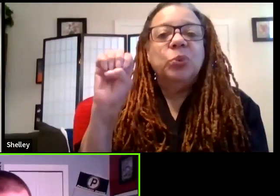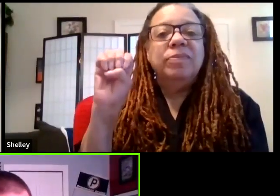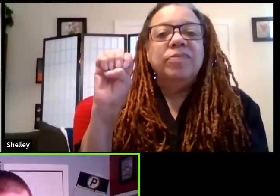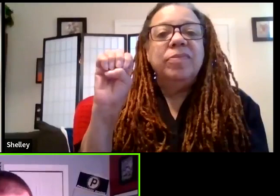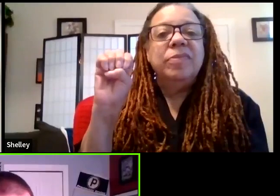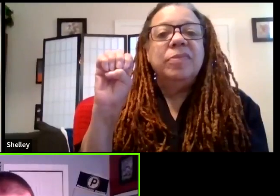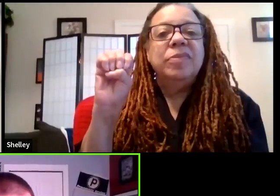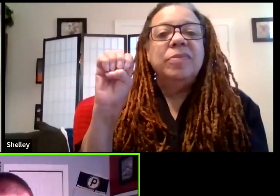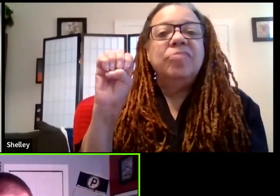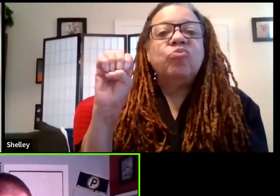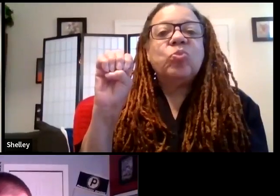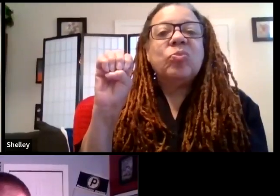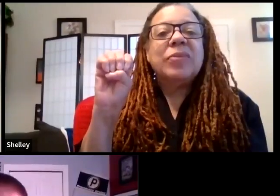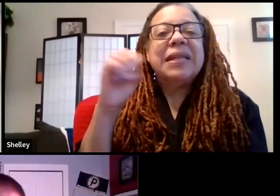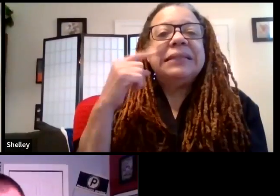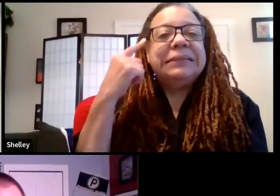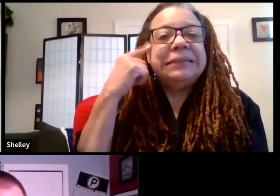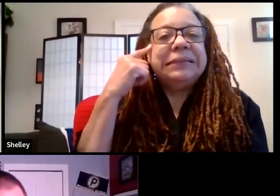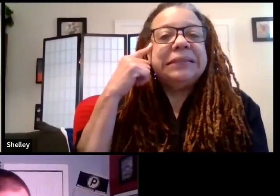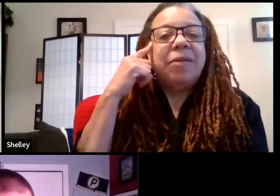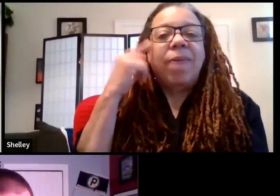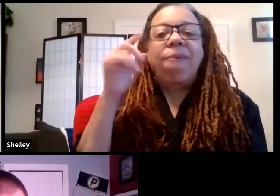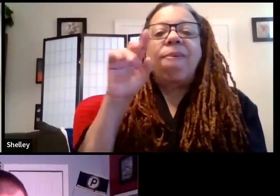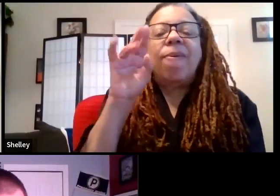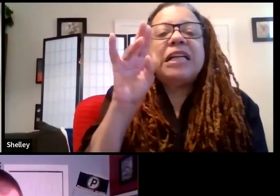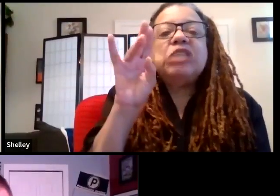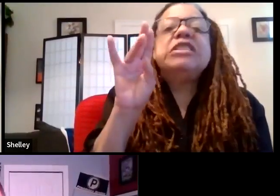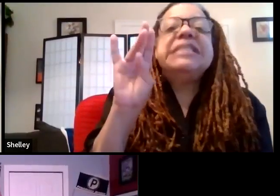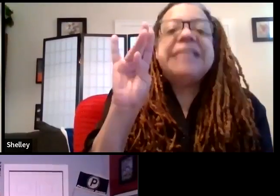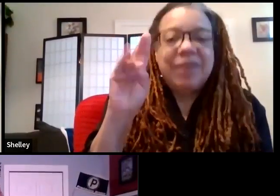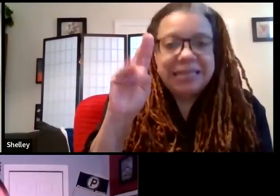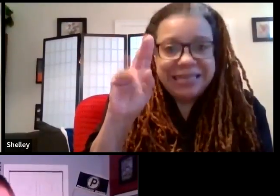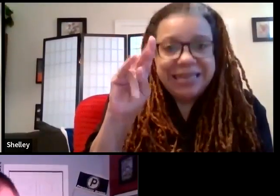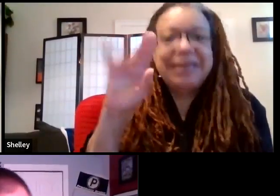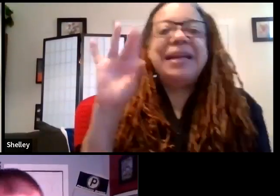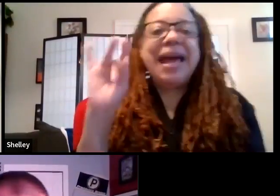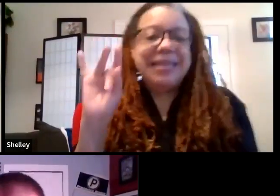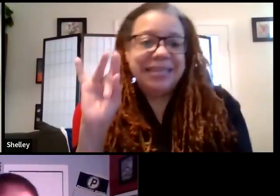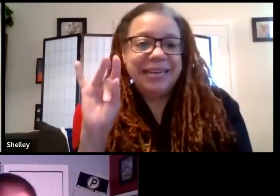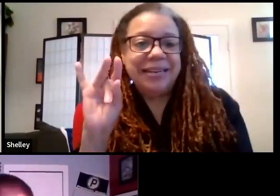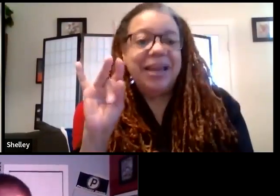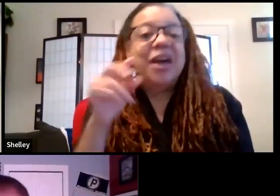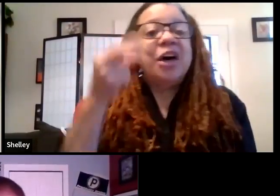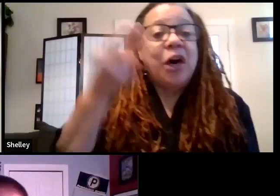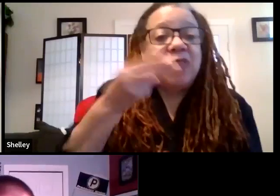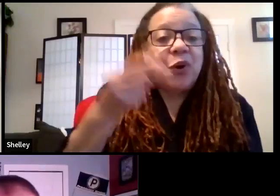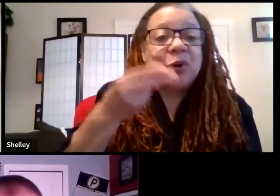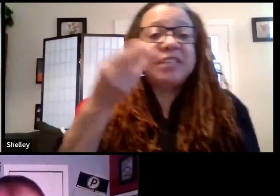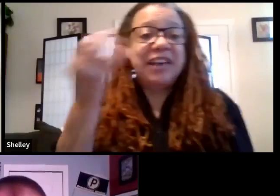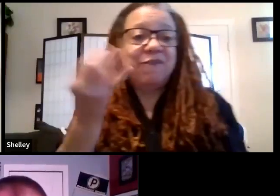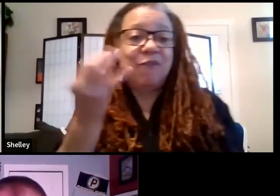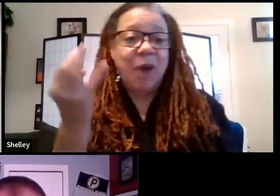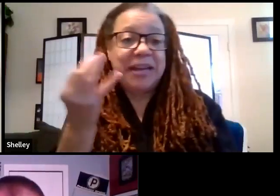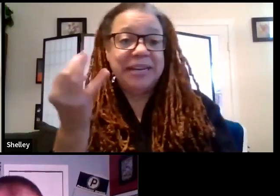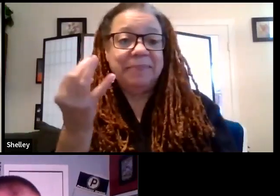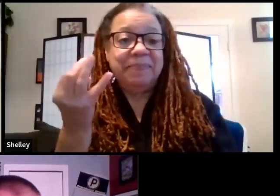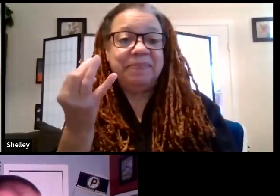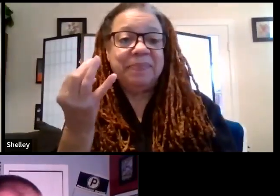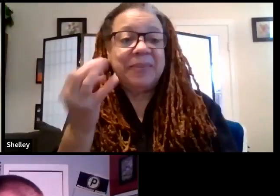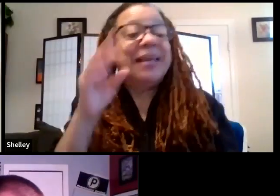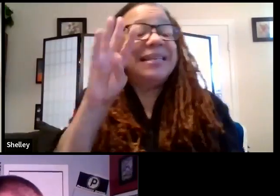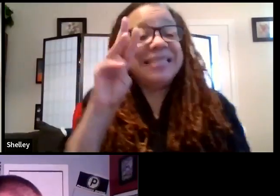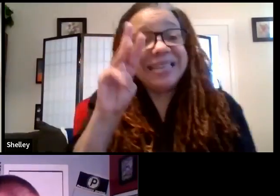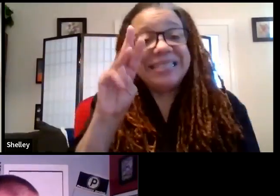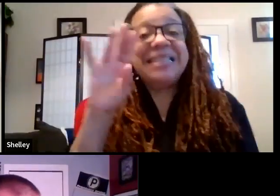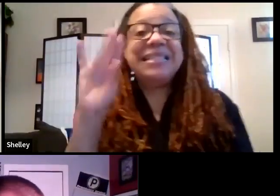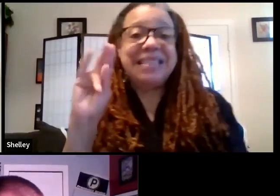20, 17th and 18th, or 17, the Thursday and 18th, Friday yeah. in June. 16 and 17. 16th and 17th.